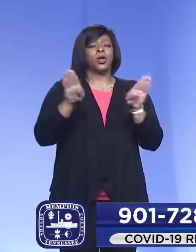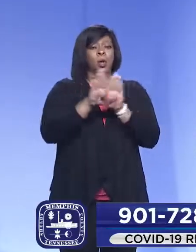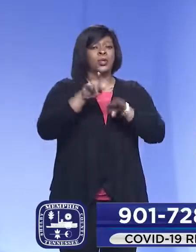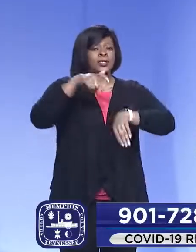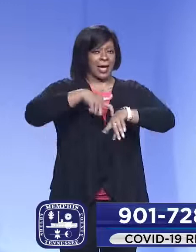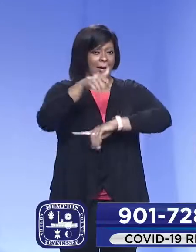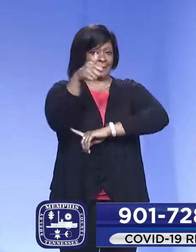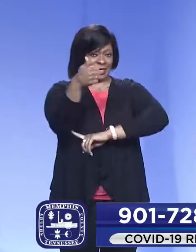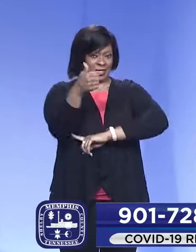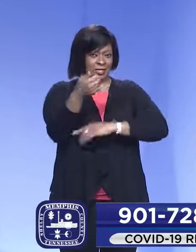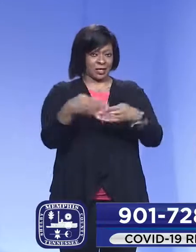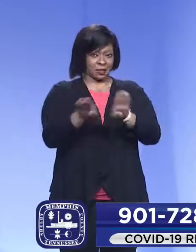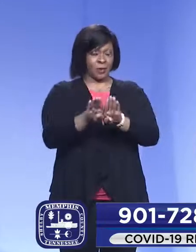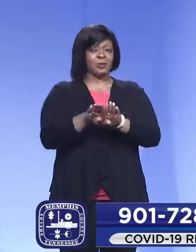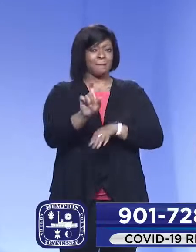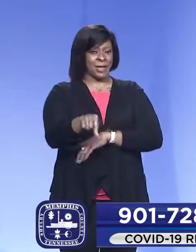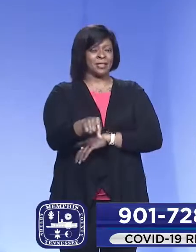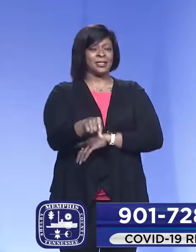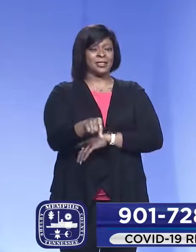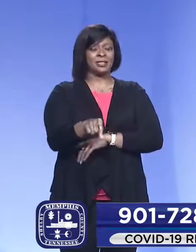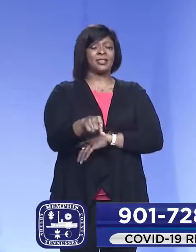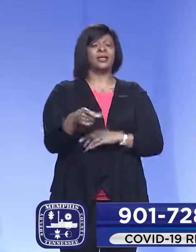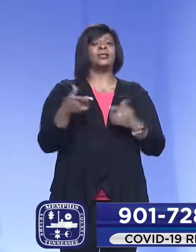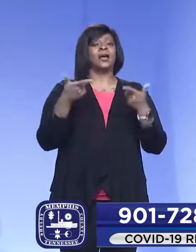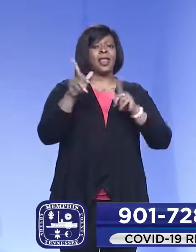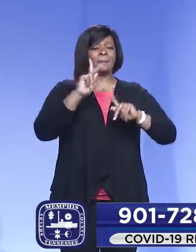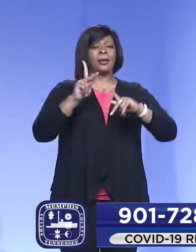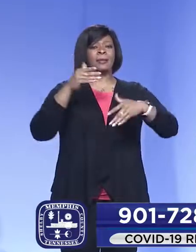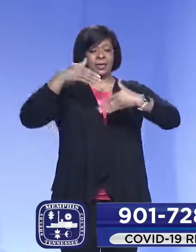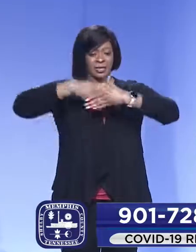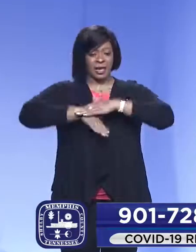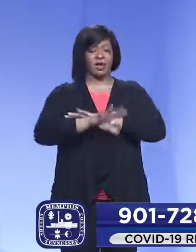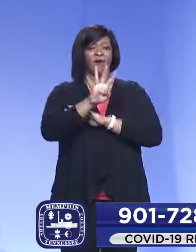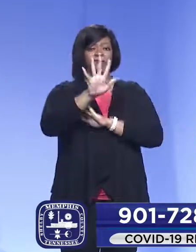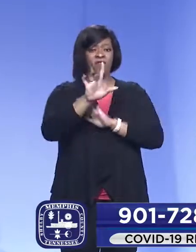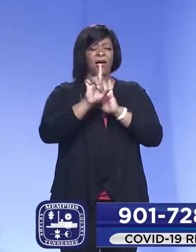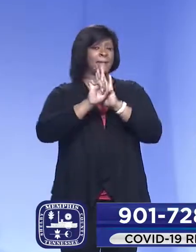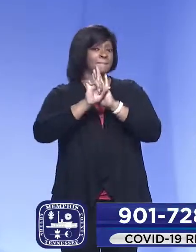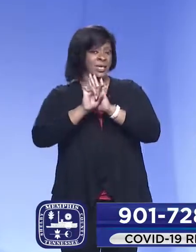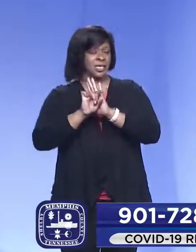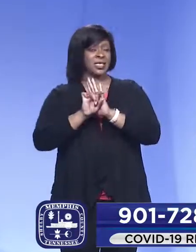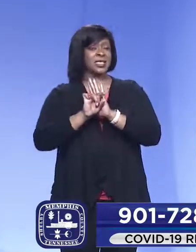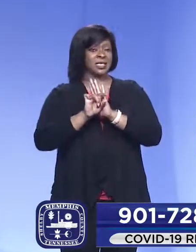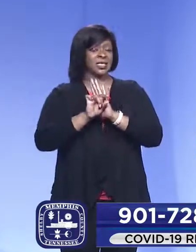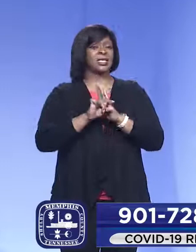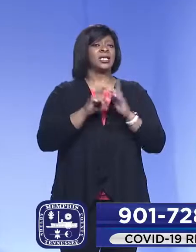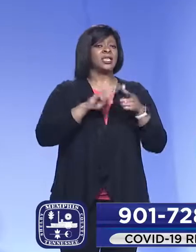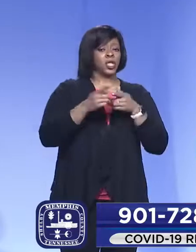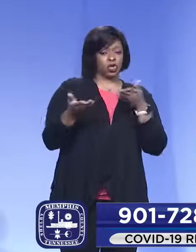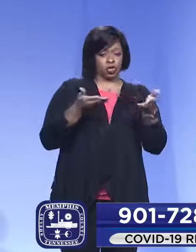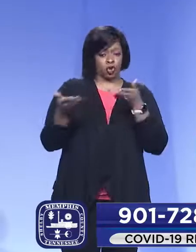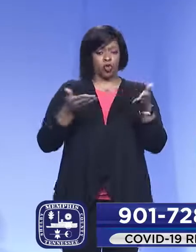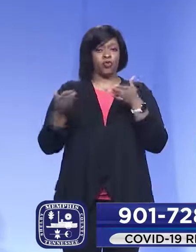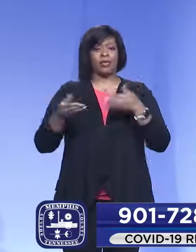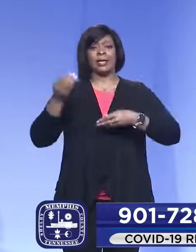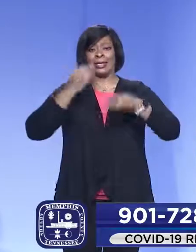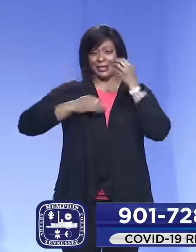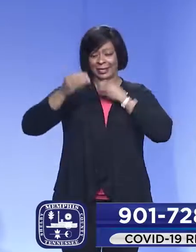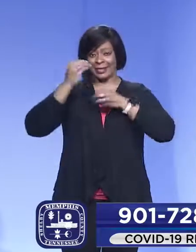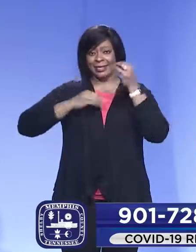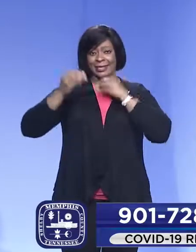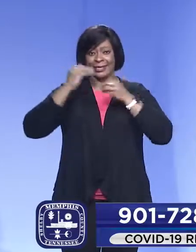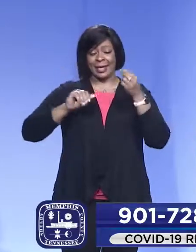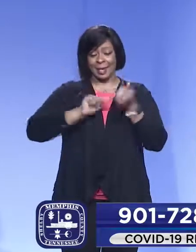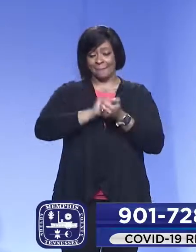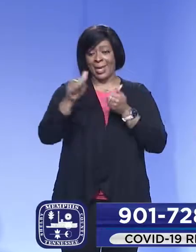o'clock. Now, we allow if people come in at 9:45, they've been served and they're still eating past